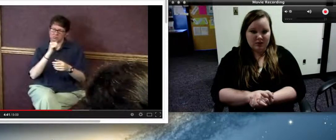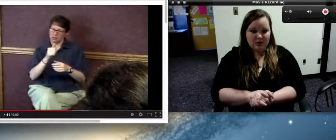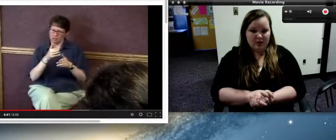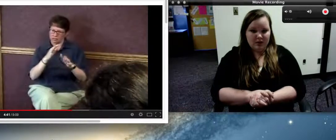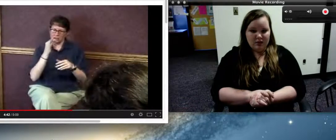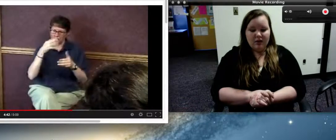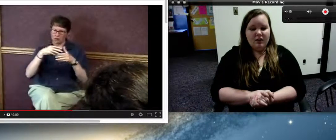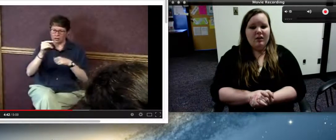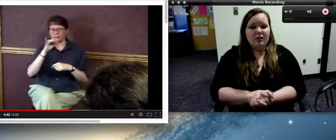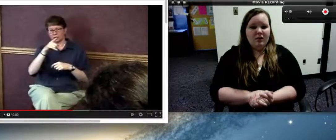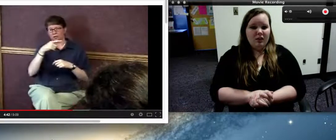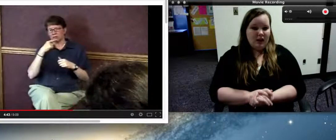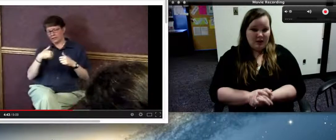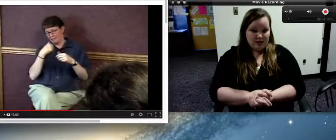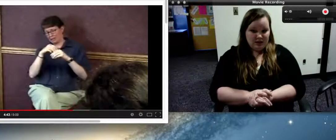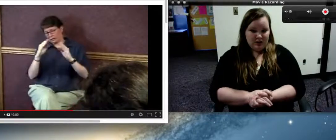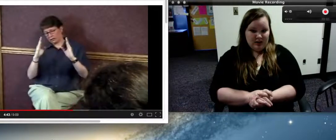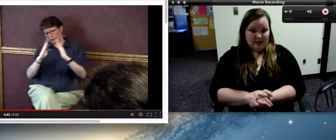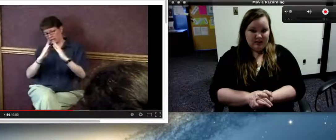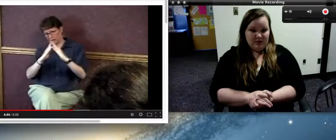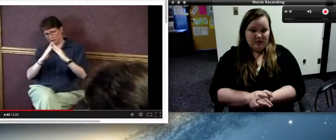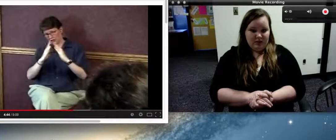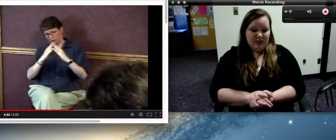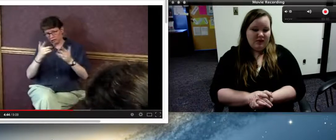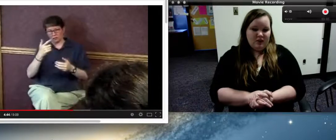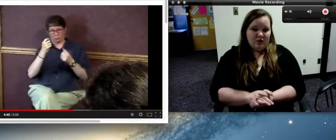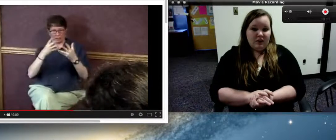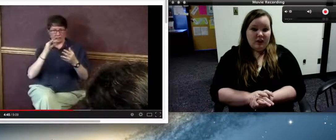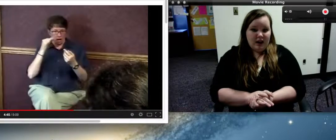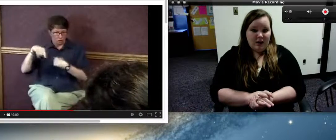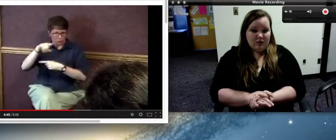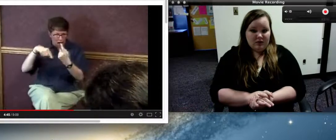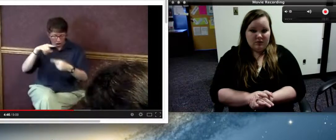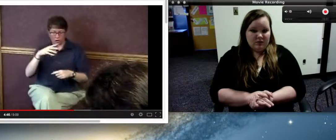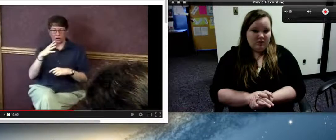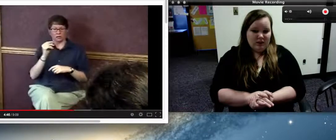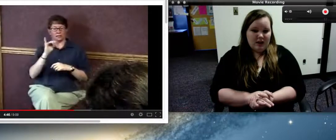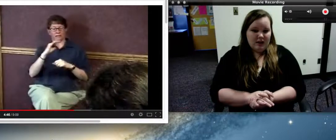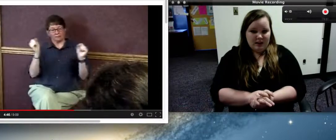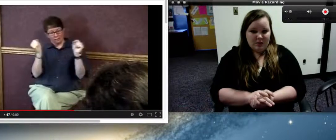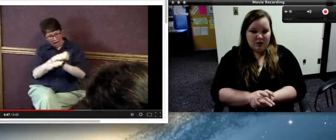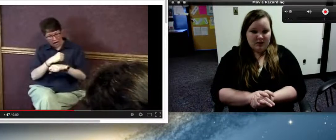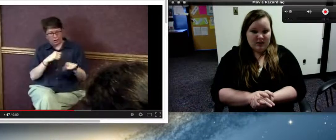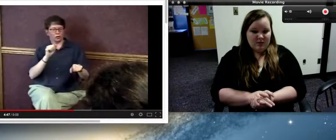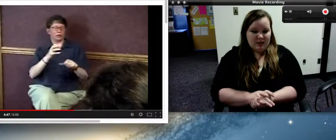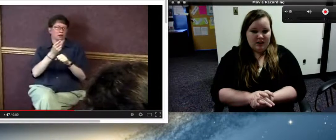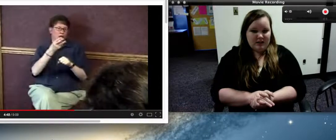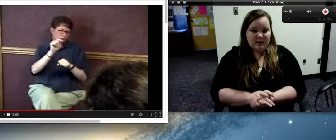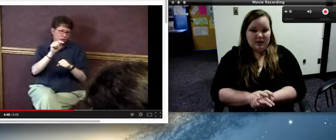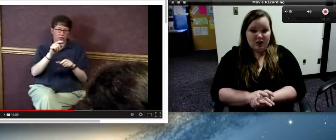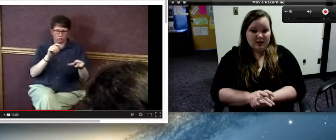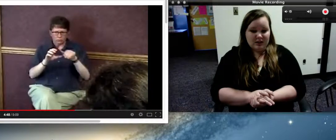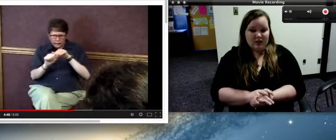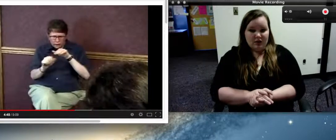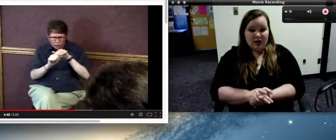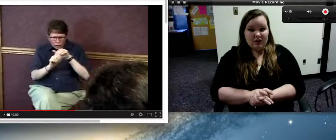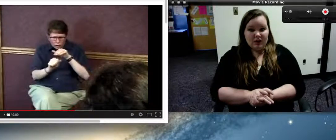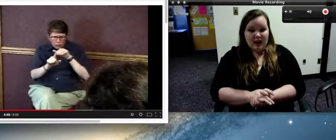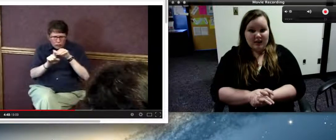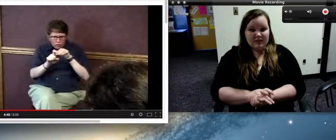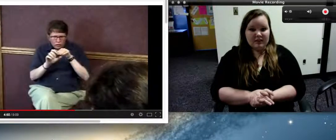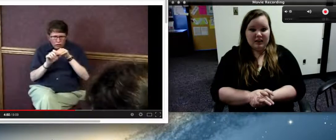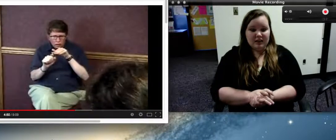concern. I would suggest, even though you live in a house, not letting him go outside because interacting with